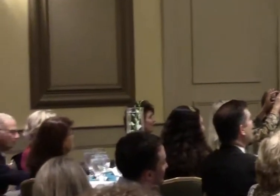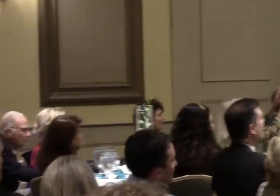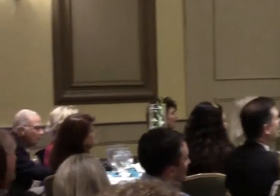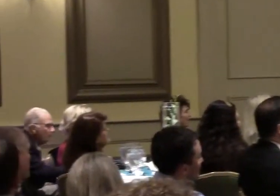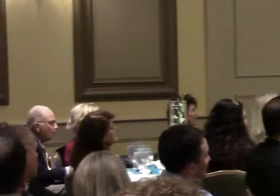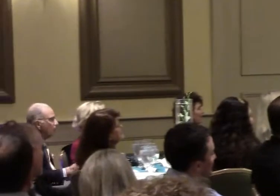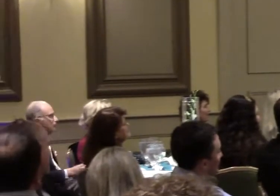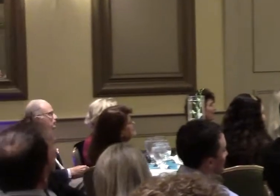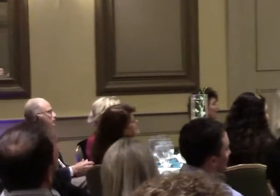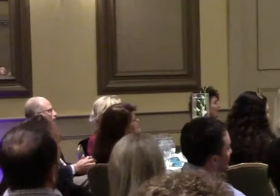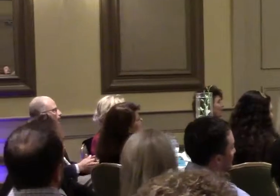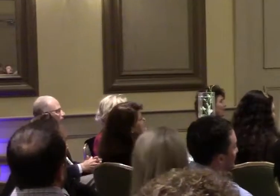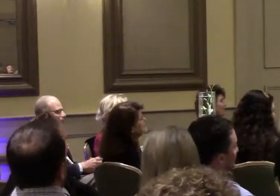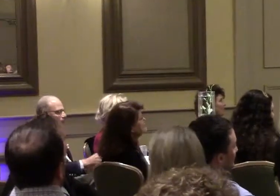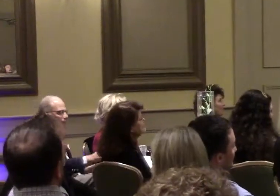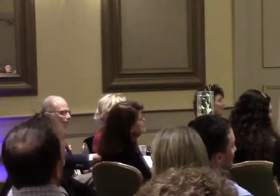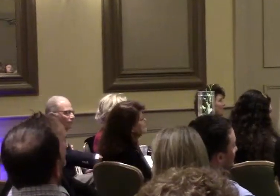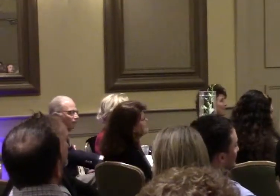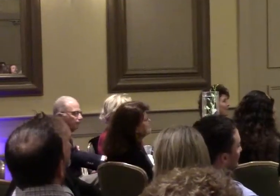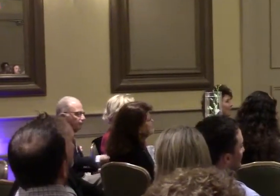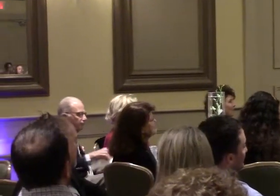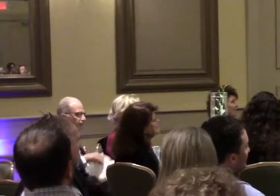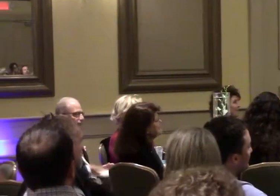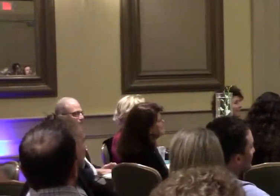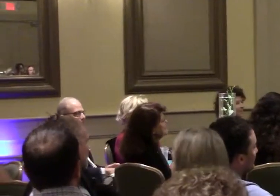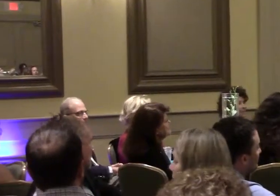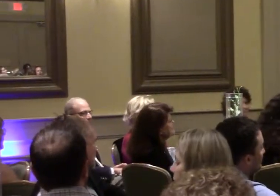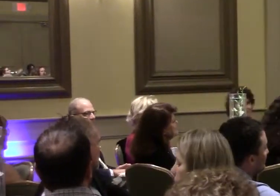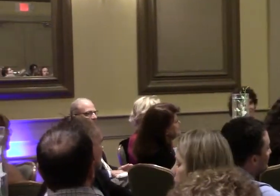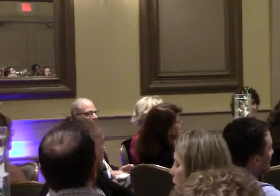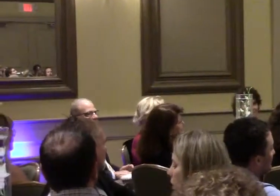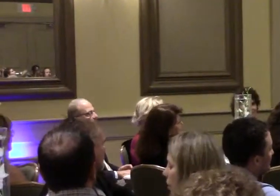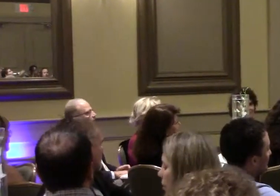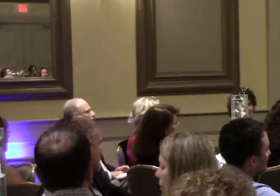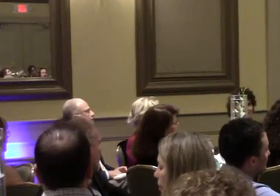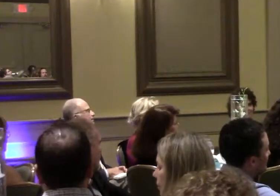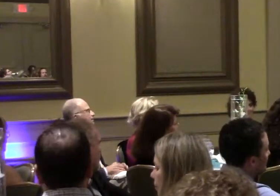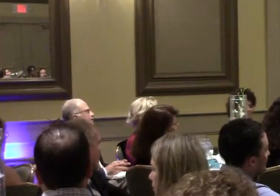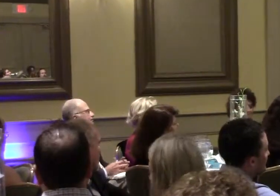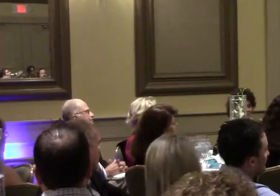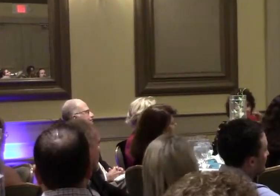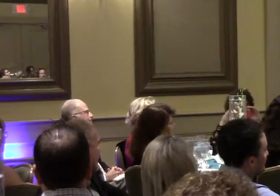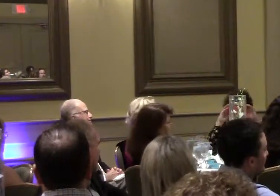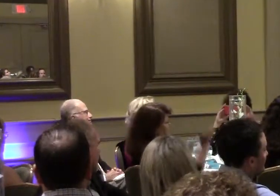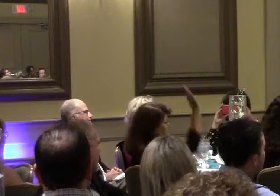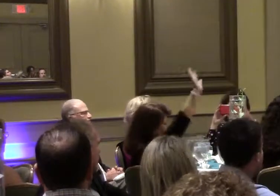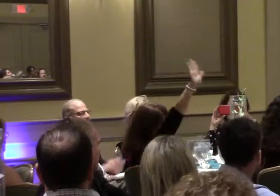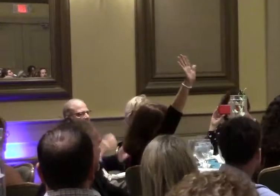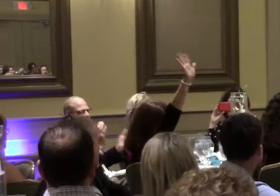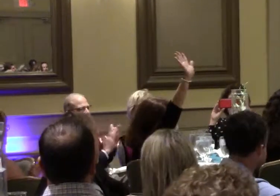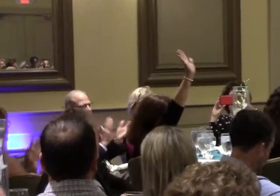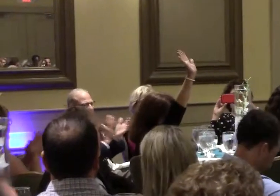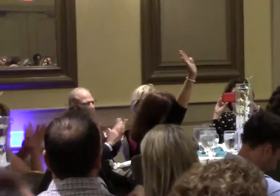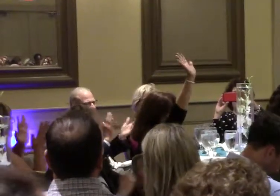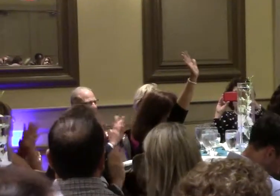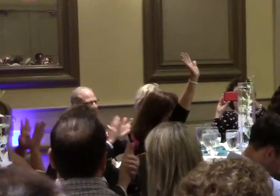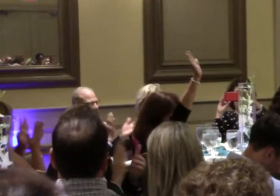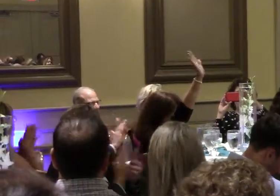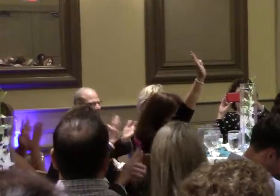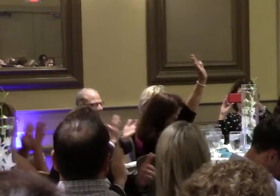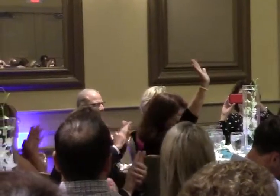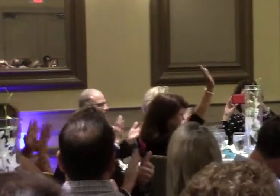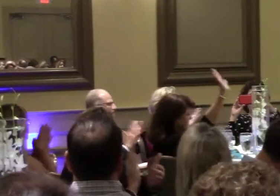And now, if you'll bear with me, I'd like to introduce my family, my wife, to whom I owe so very much, Mary Kay Jelotti. Mary Kay Jelotti.